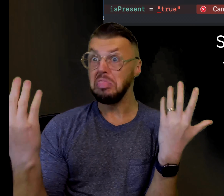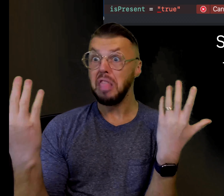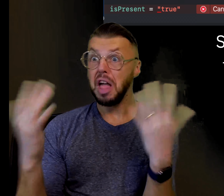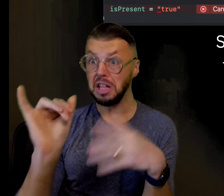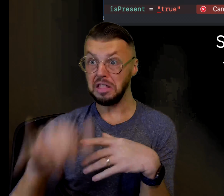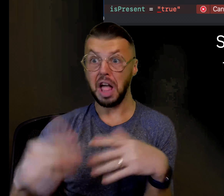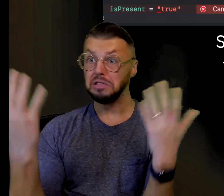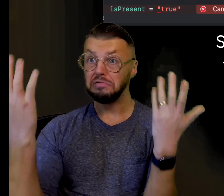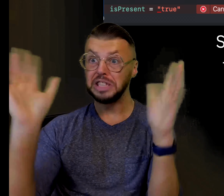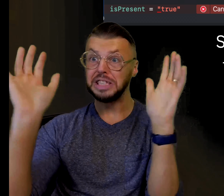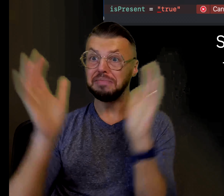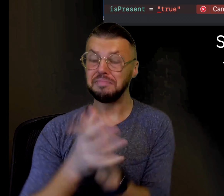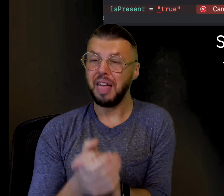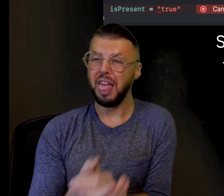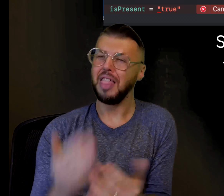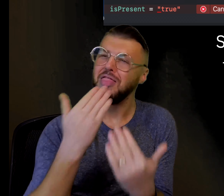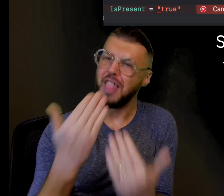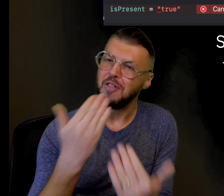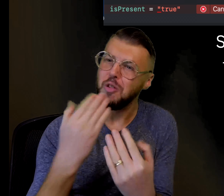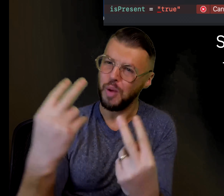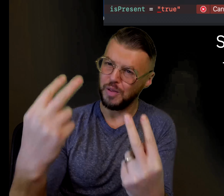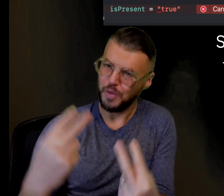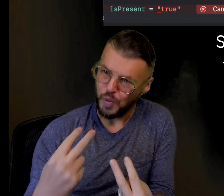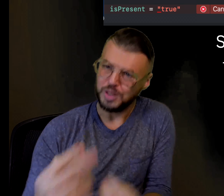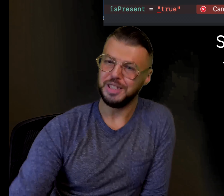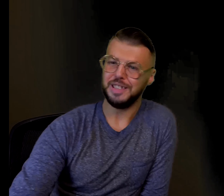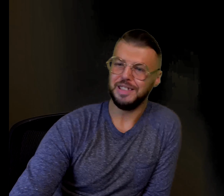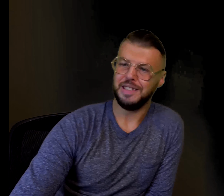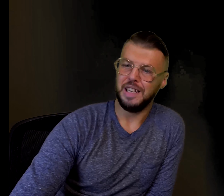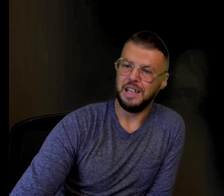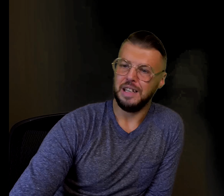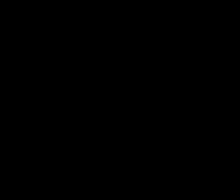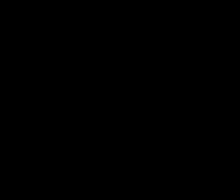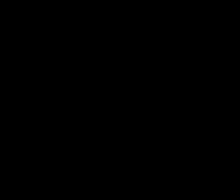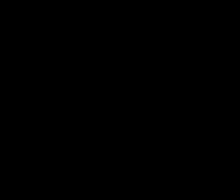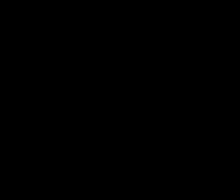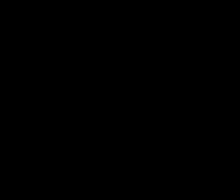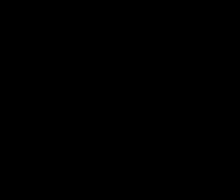And that's pretty much it. Thank you so much for watching.